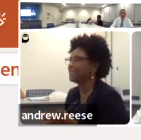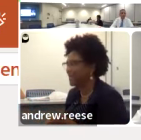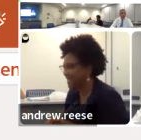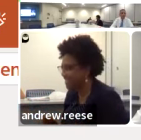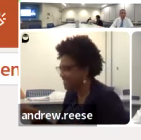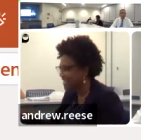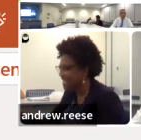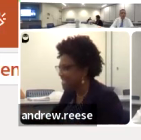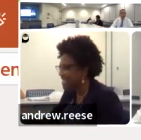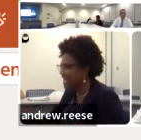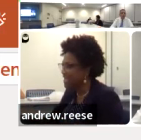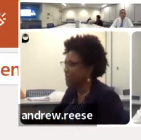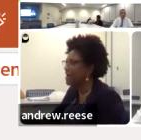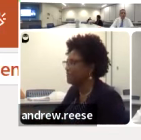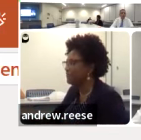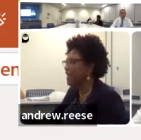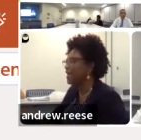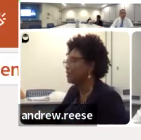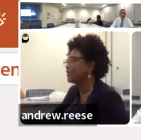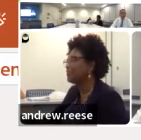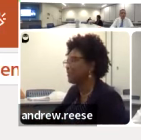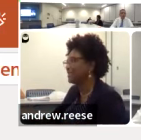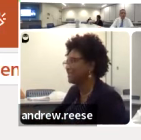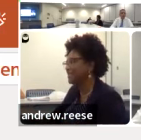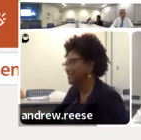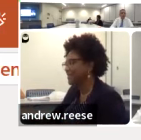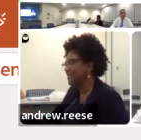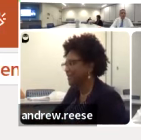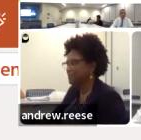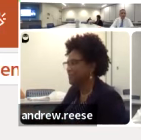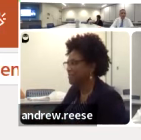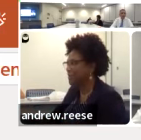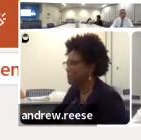need to respect that. And then we have full along supports,